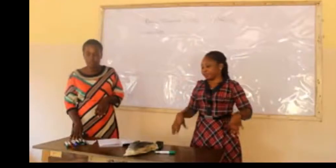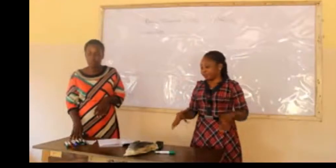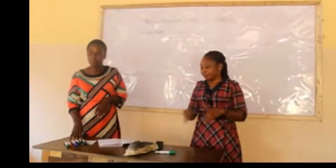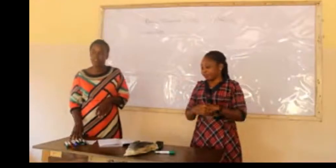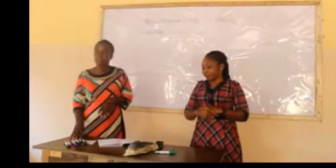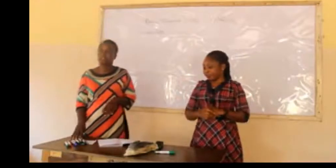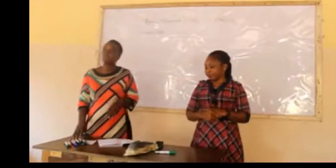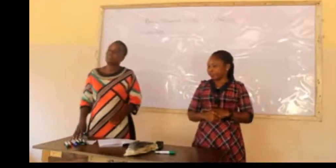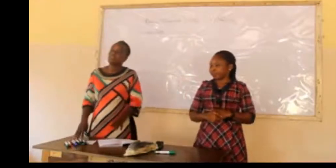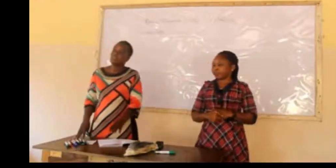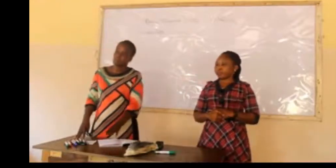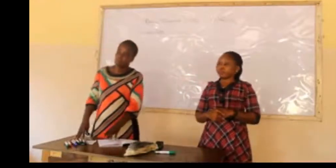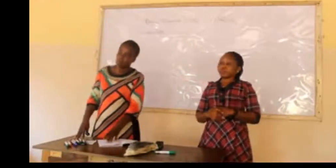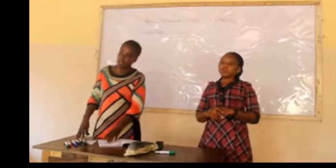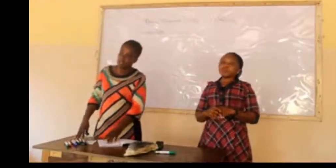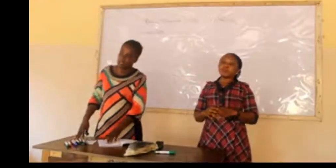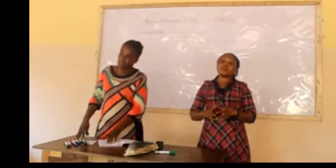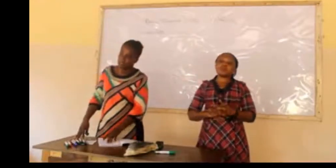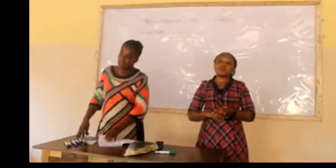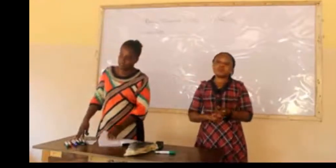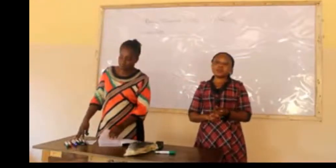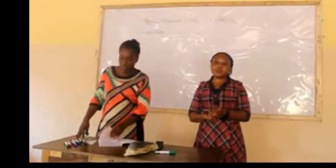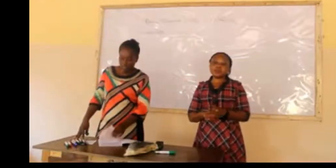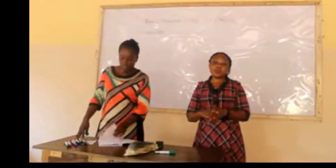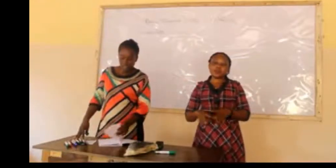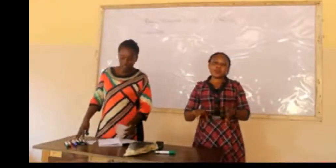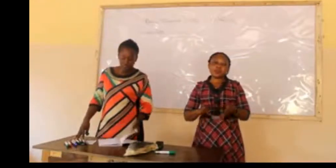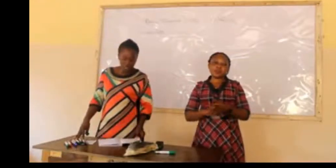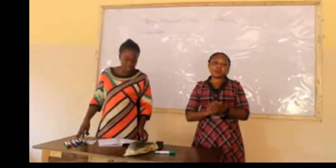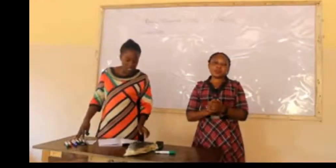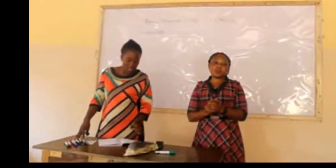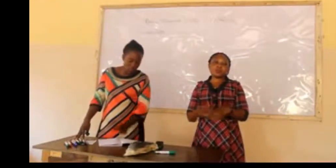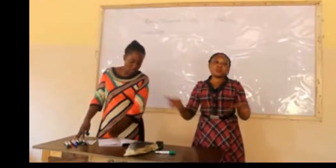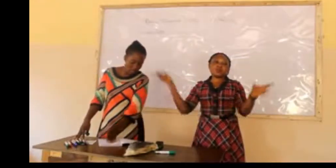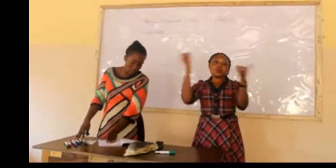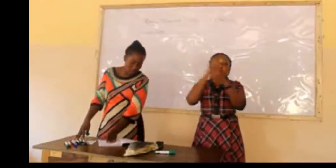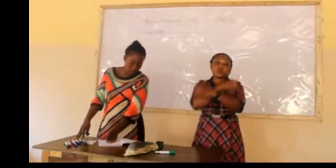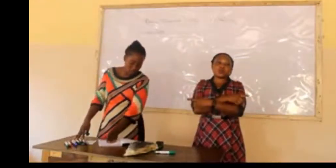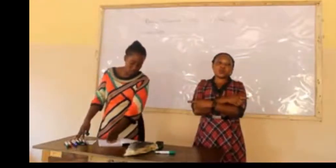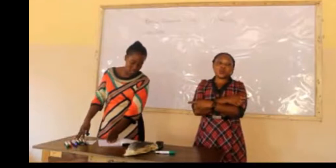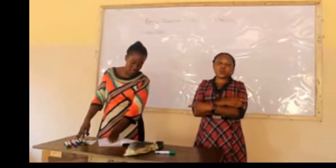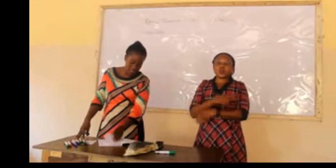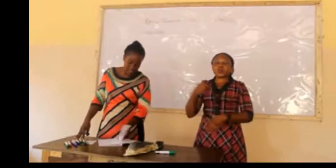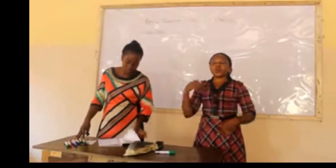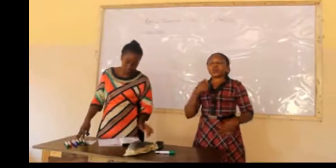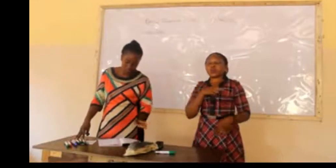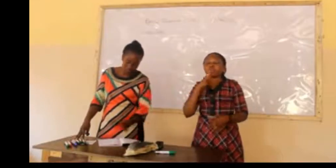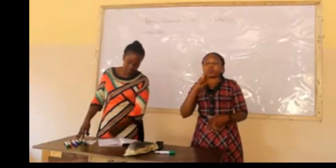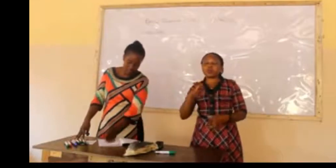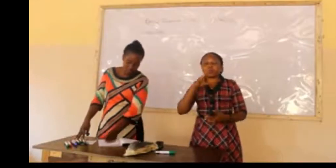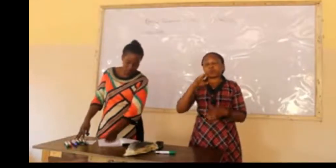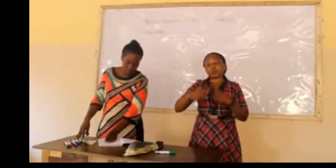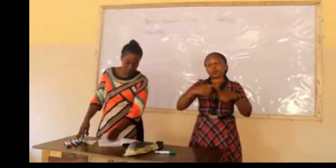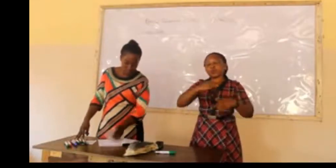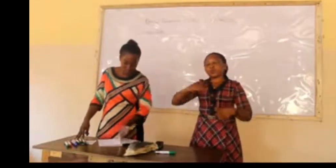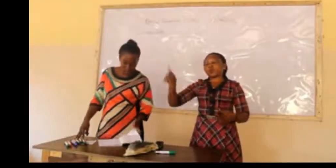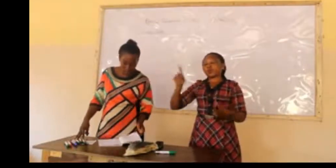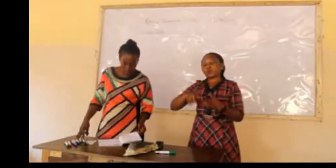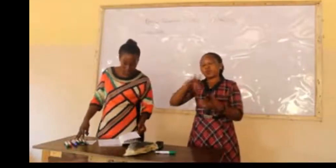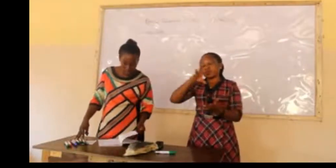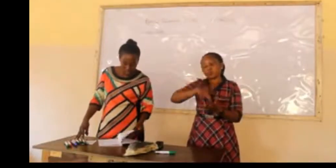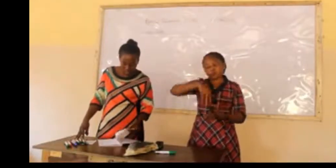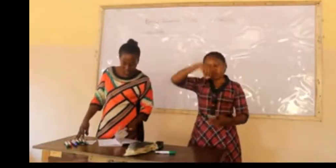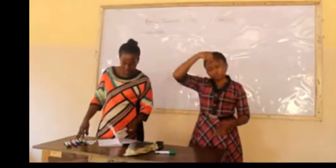shapes of moving objects. Then today we are going to look at the topic on the